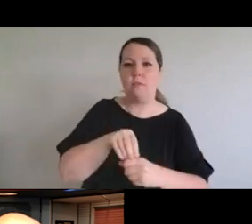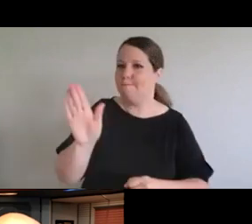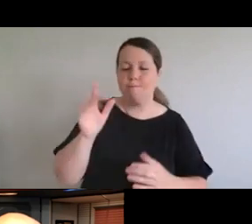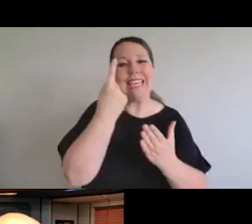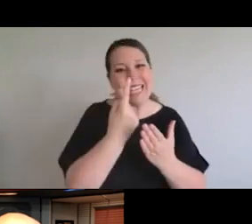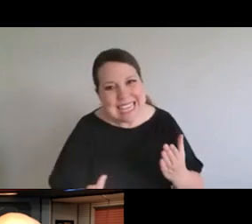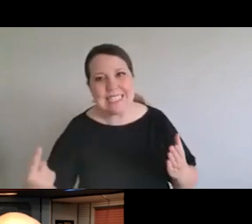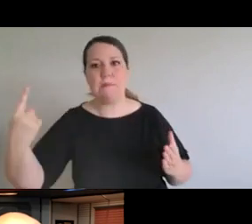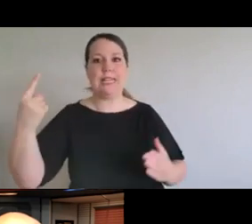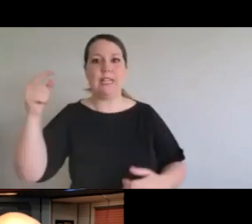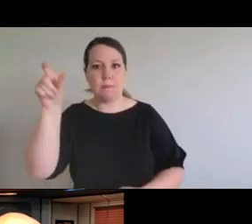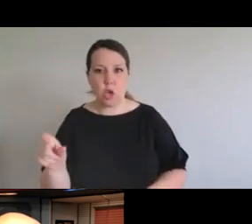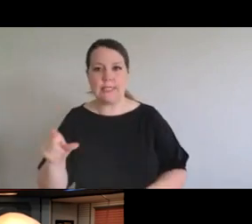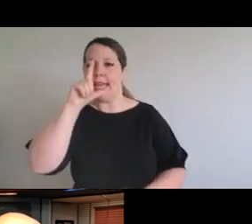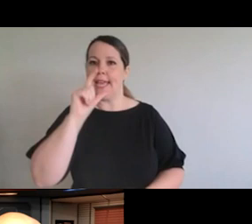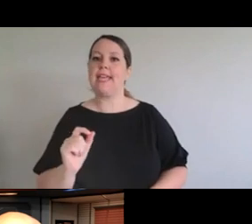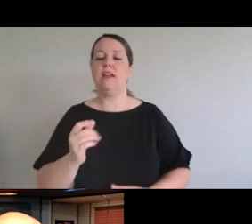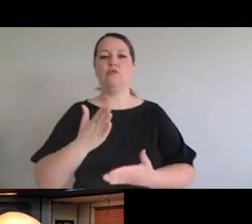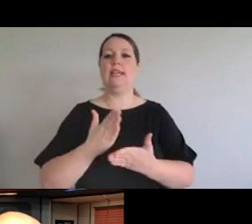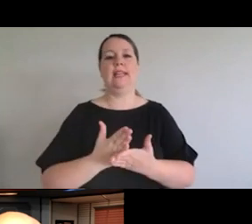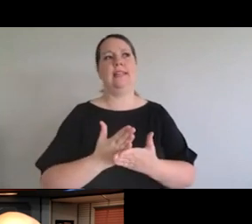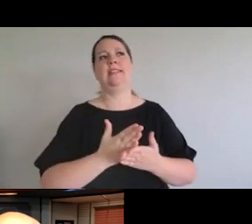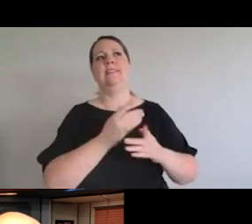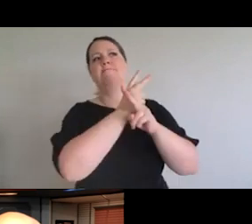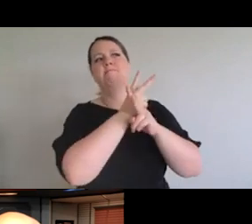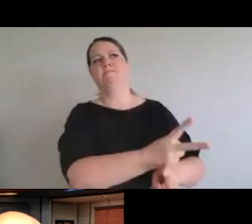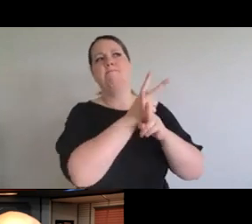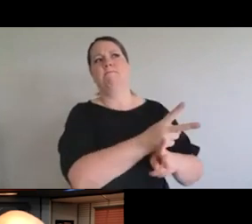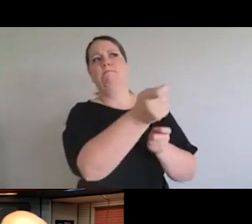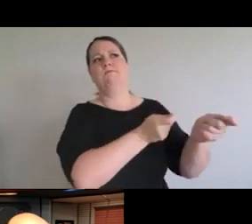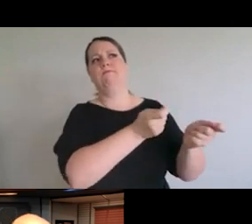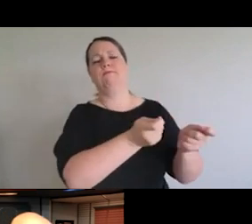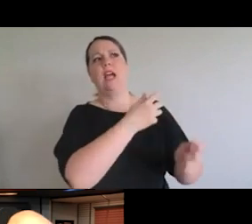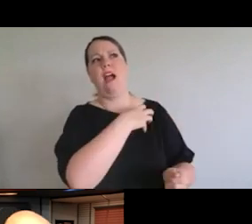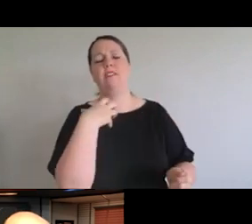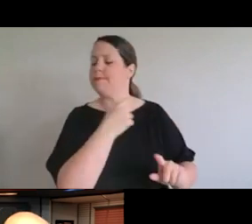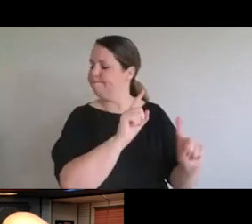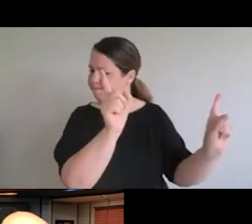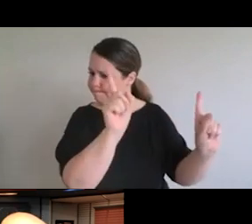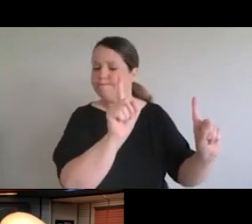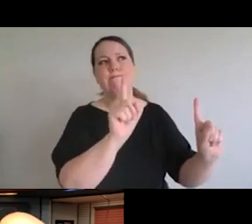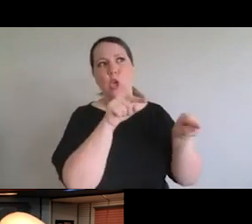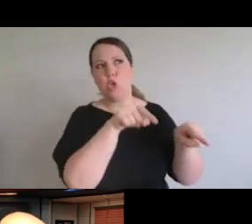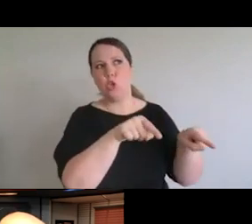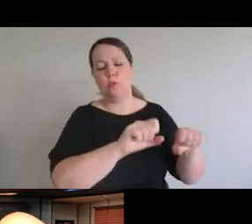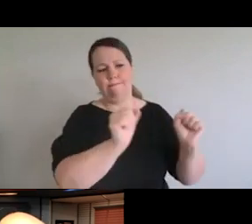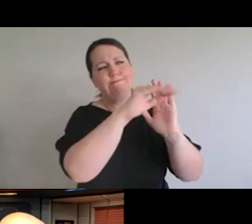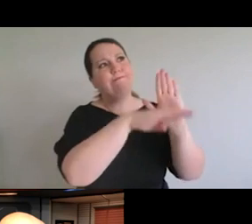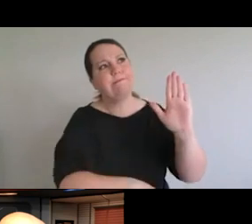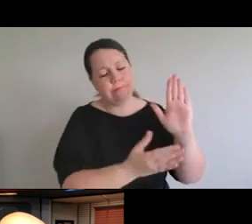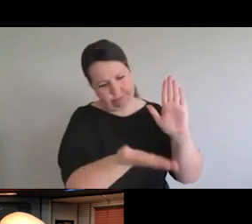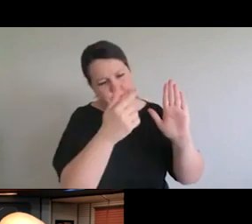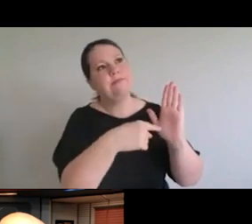enforceable, respectfully, don't hold your breath. And that's despite the fact that they can appoint the most